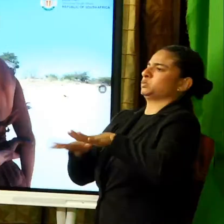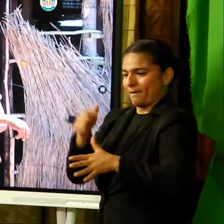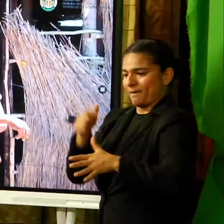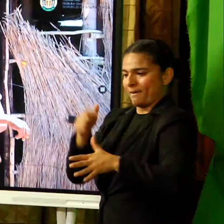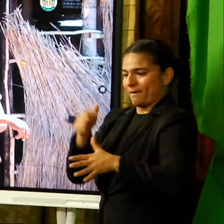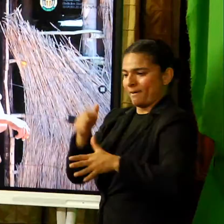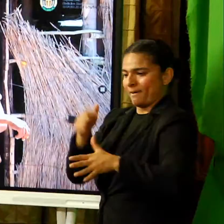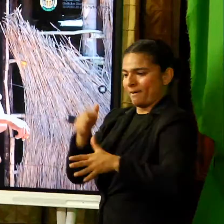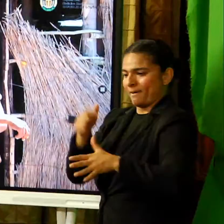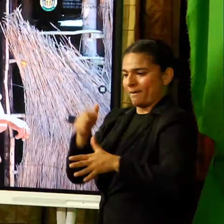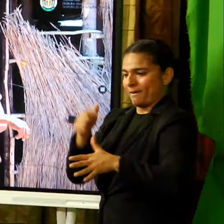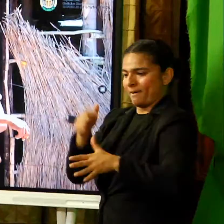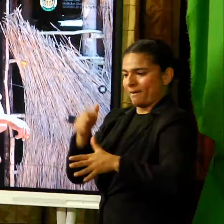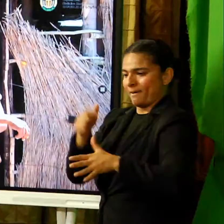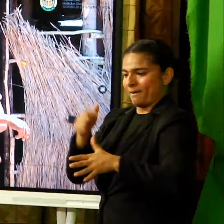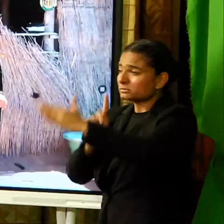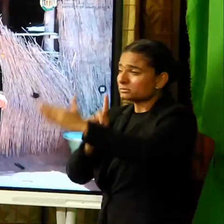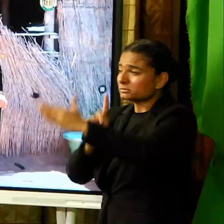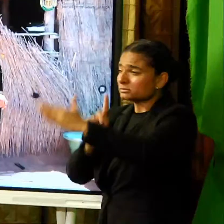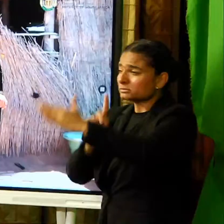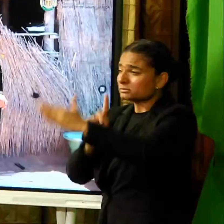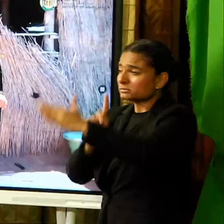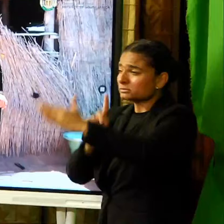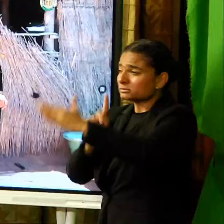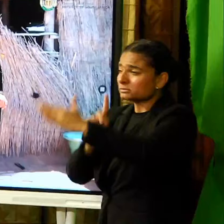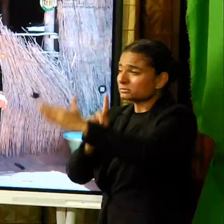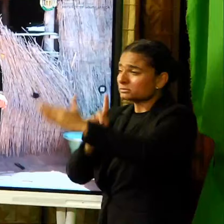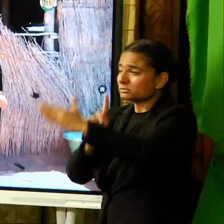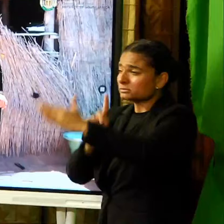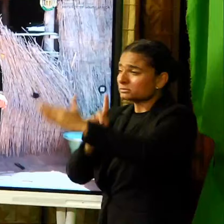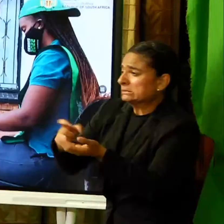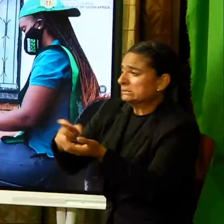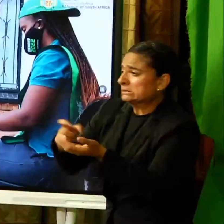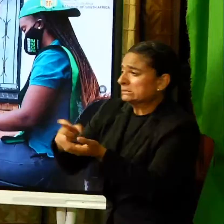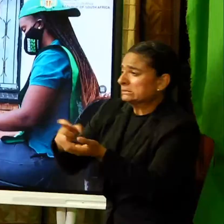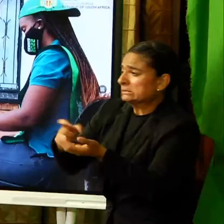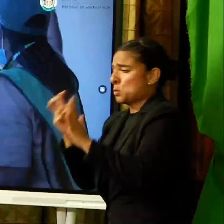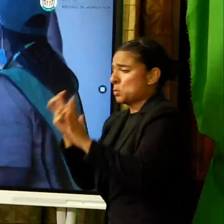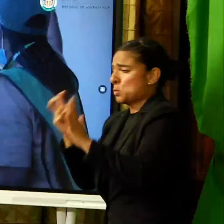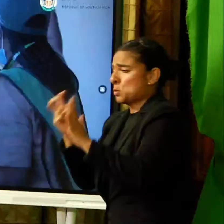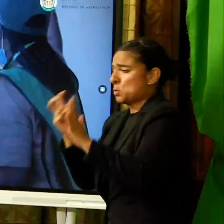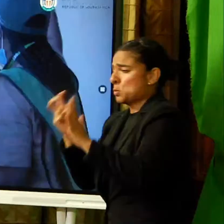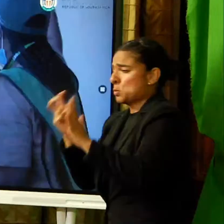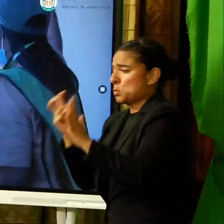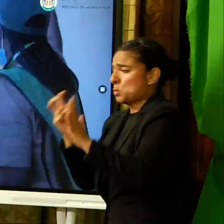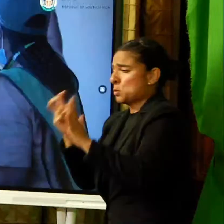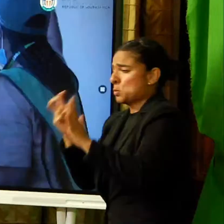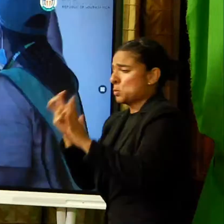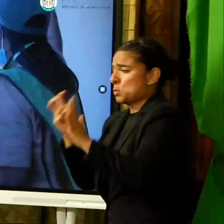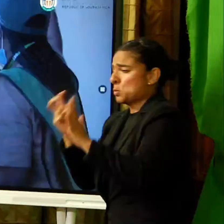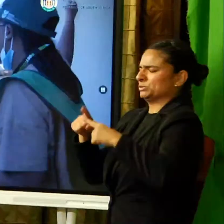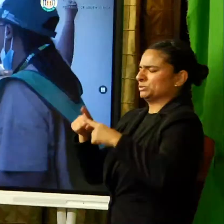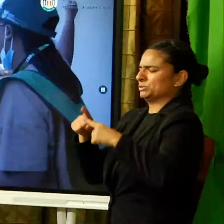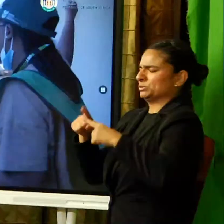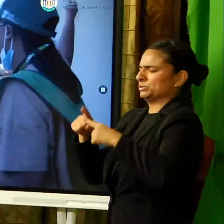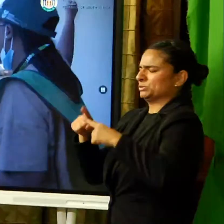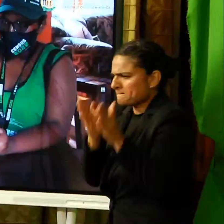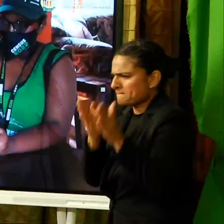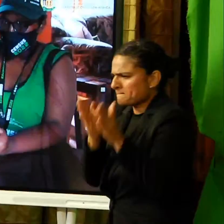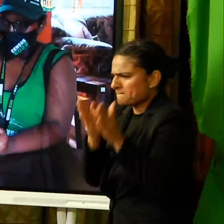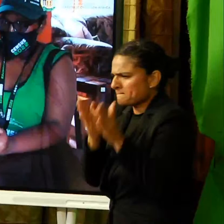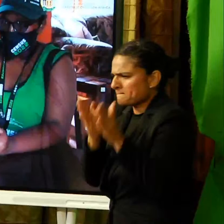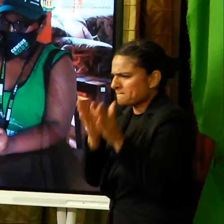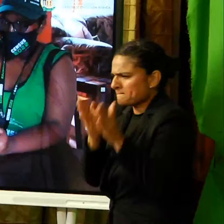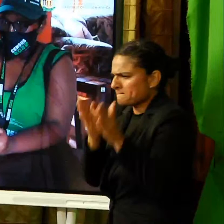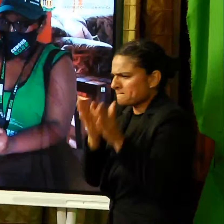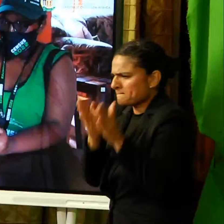introduced. Censuses provide reliable data at various levels of planning. Information collected during the census